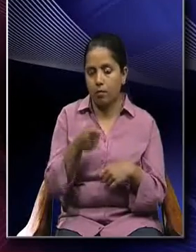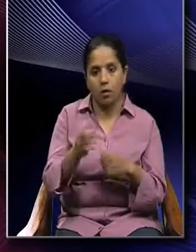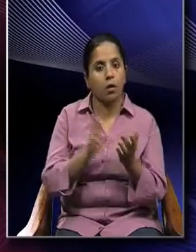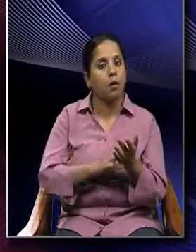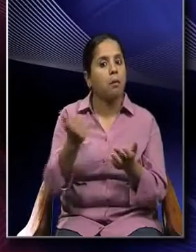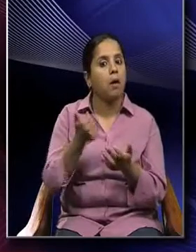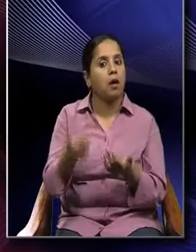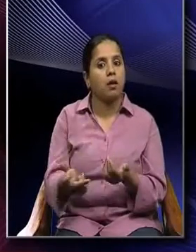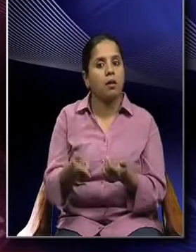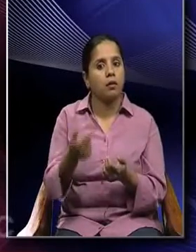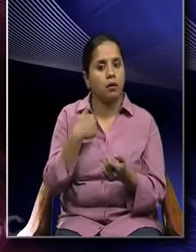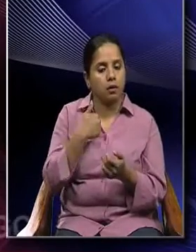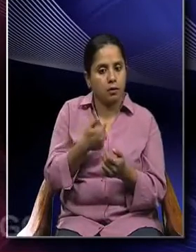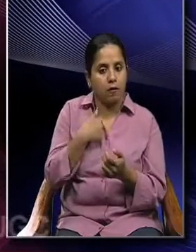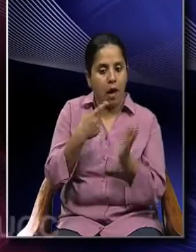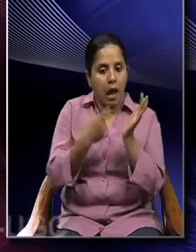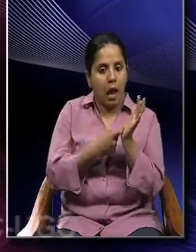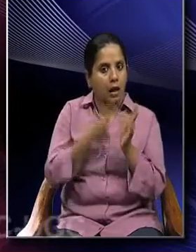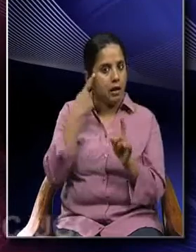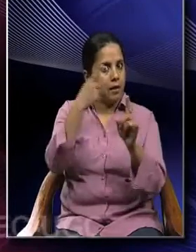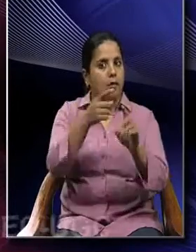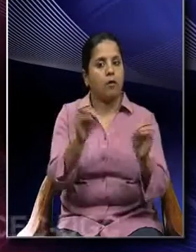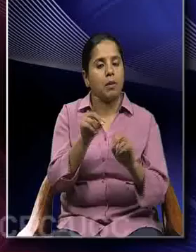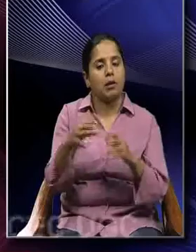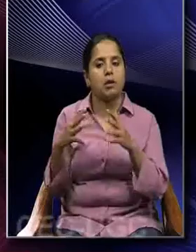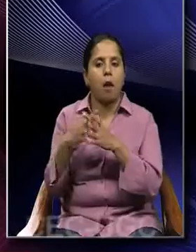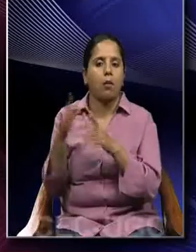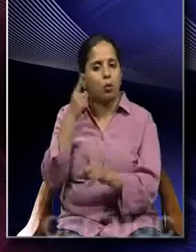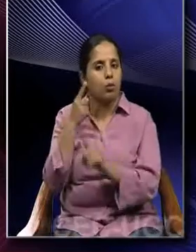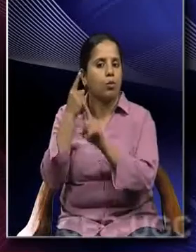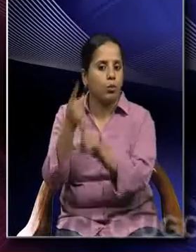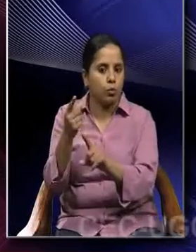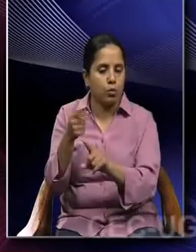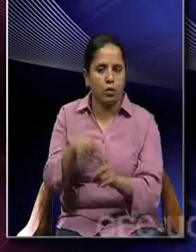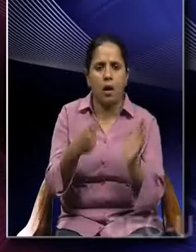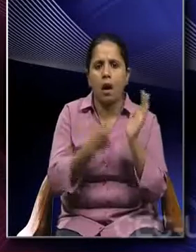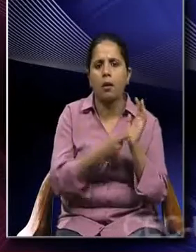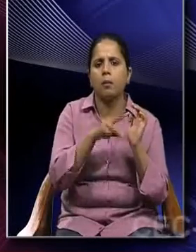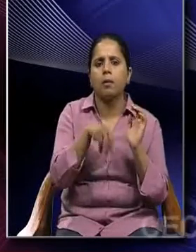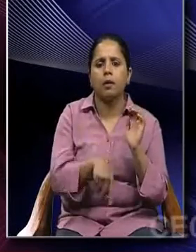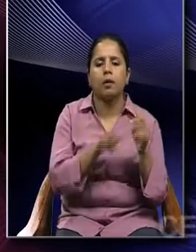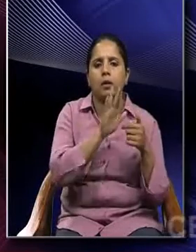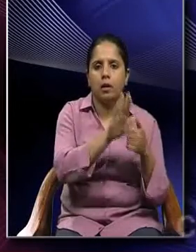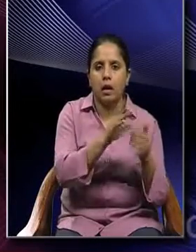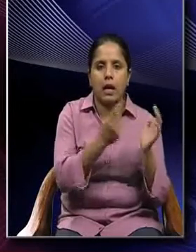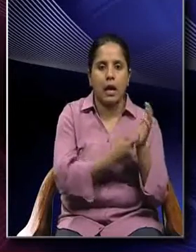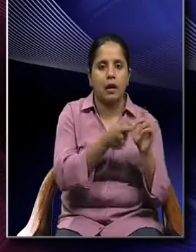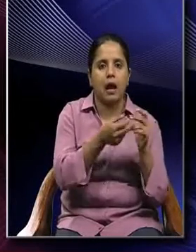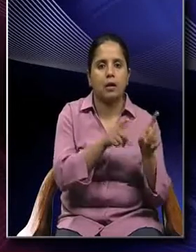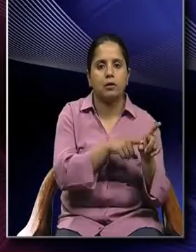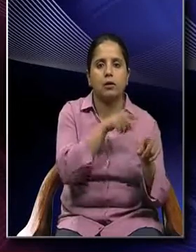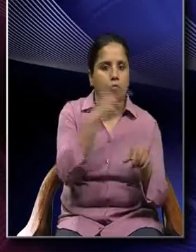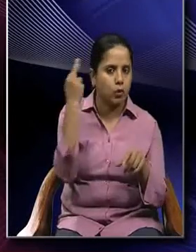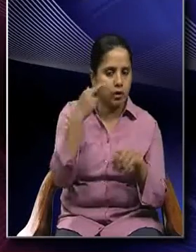are not R oriented, but they are W oriented. Here R represents rationality and W